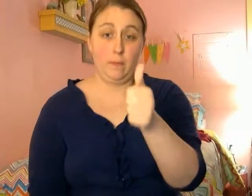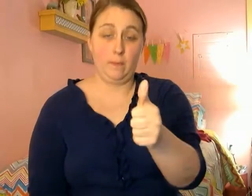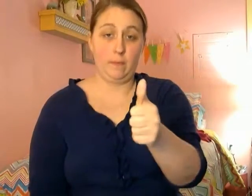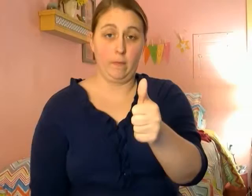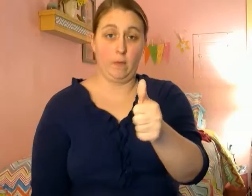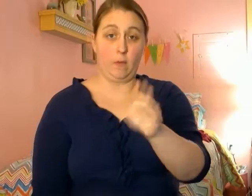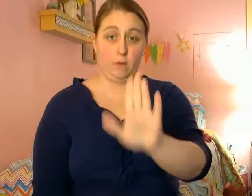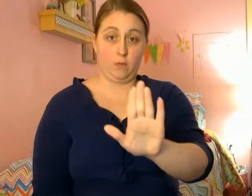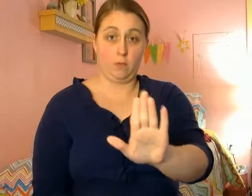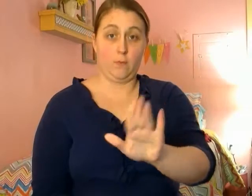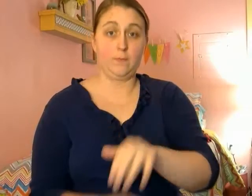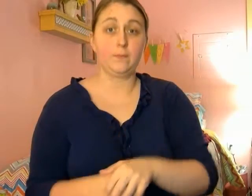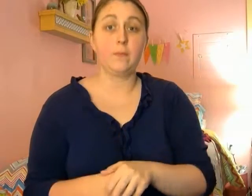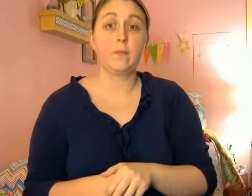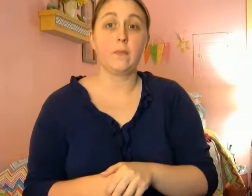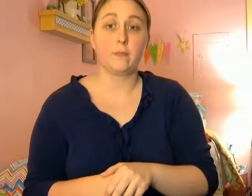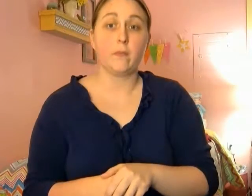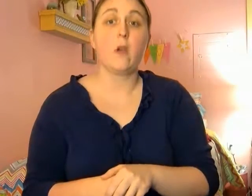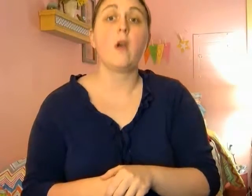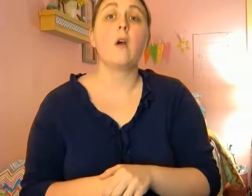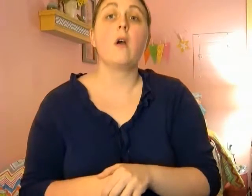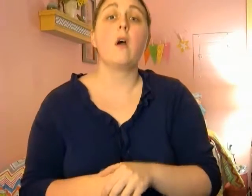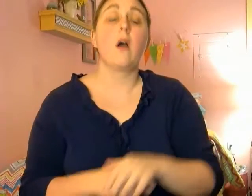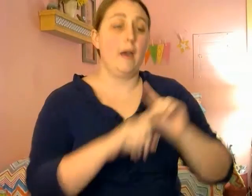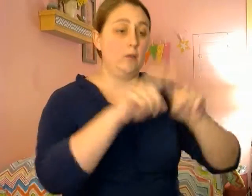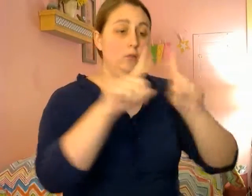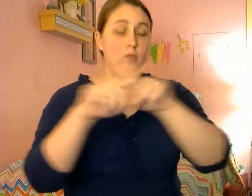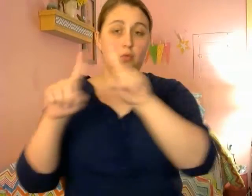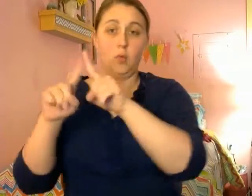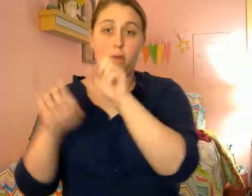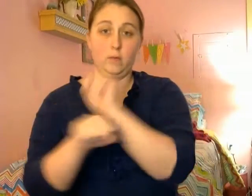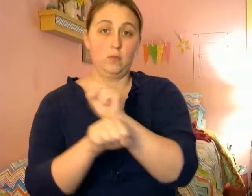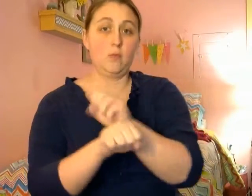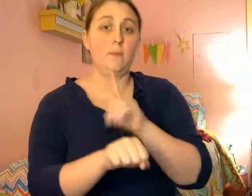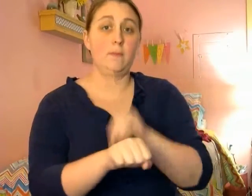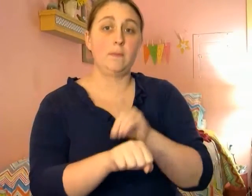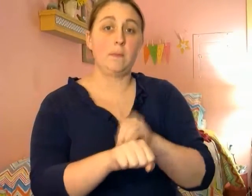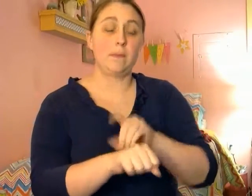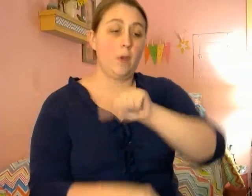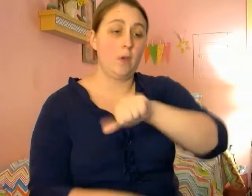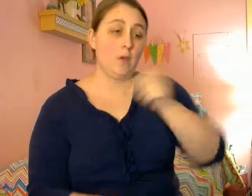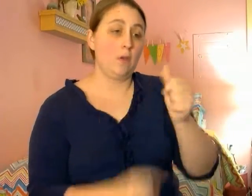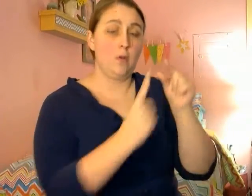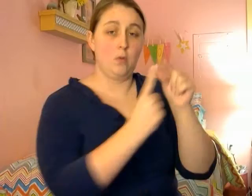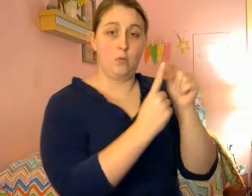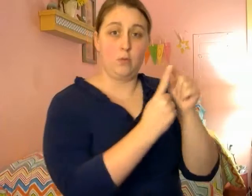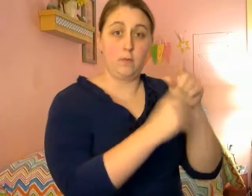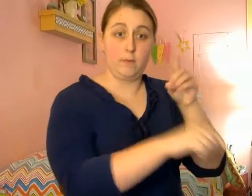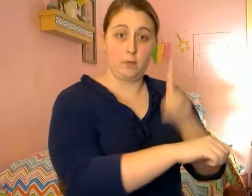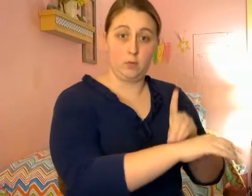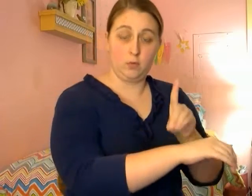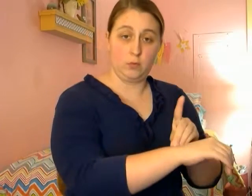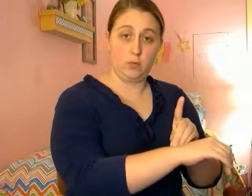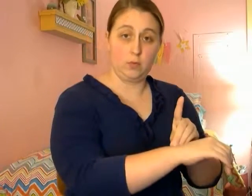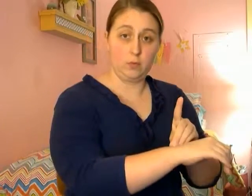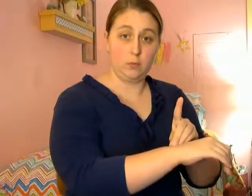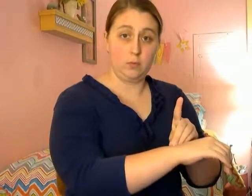job duties, okay? So another word for duty is